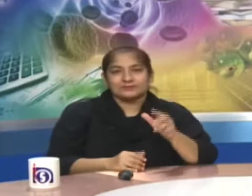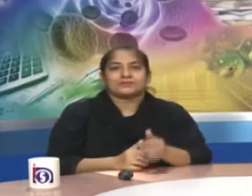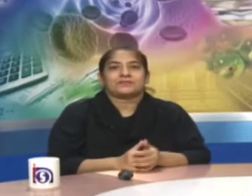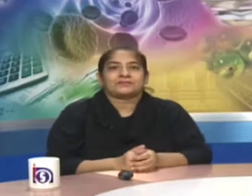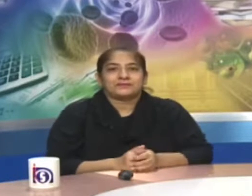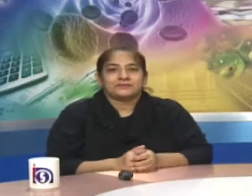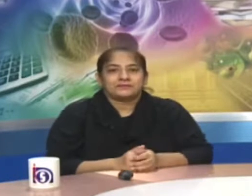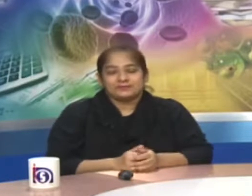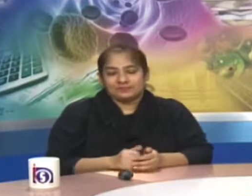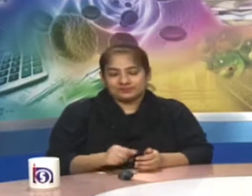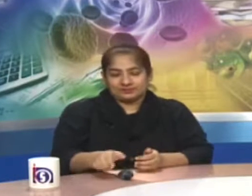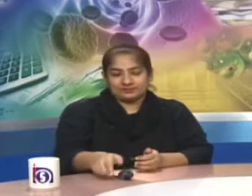1908.